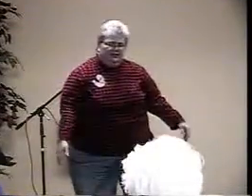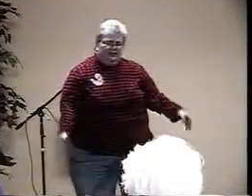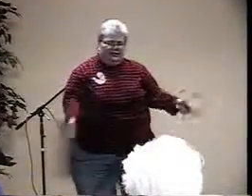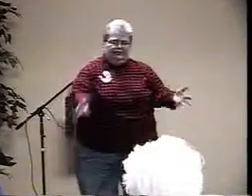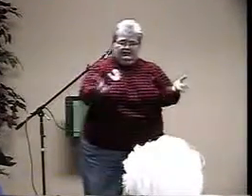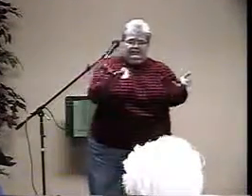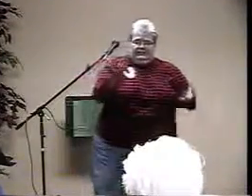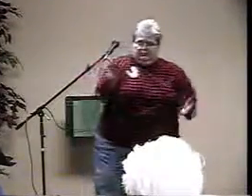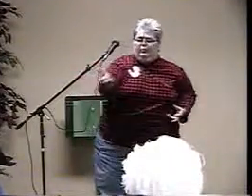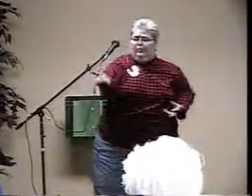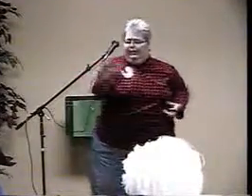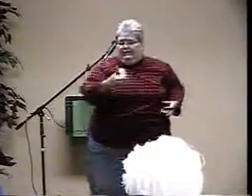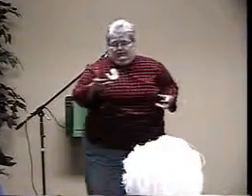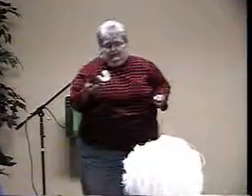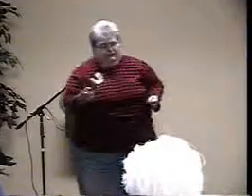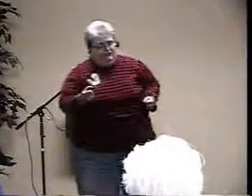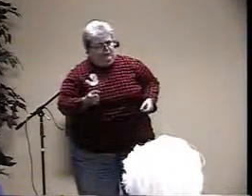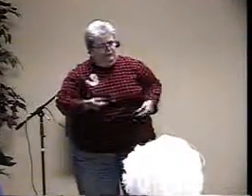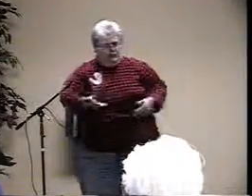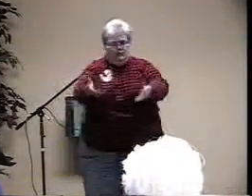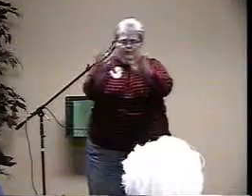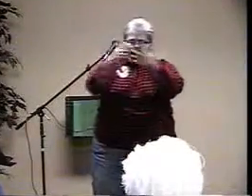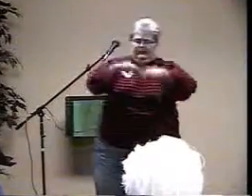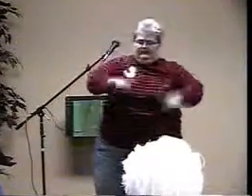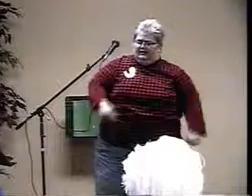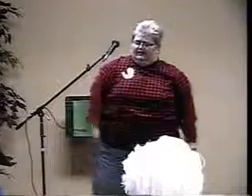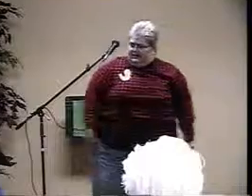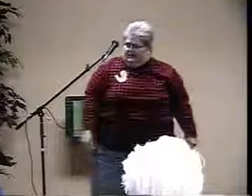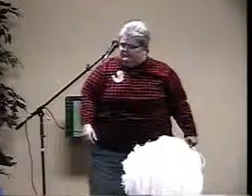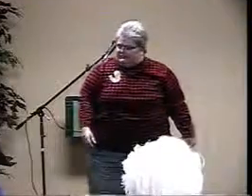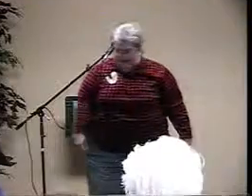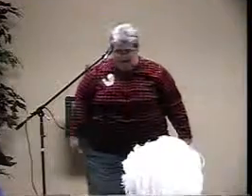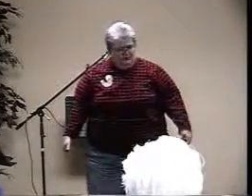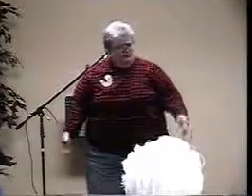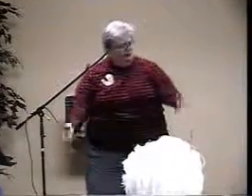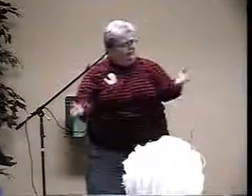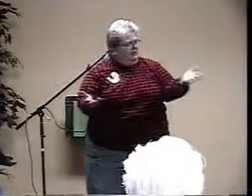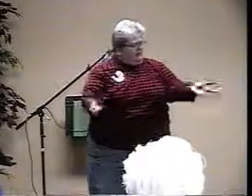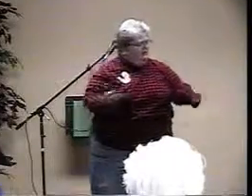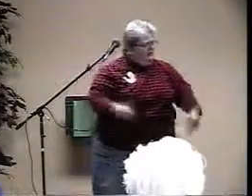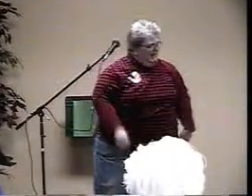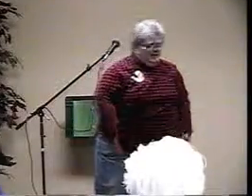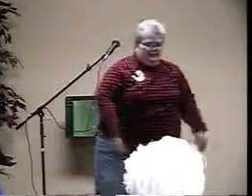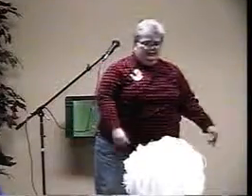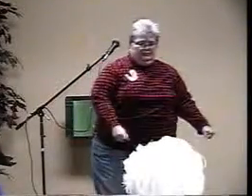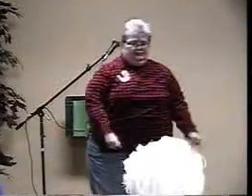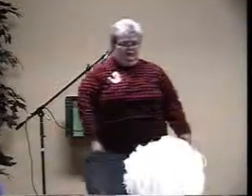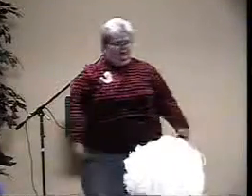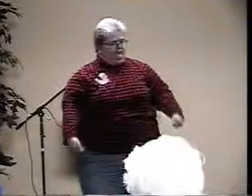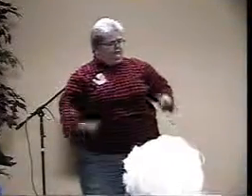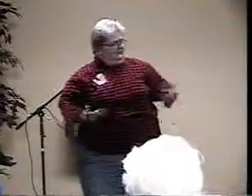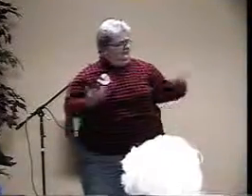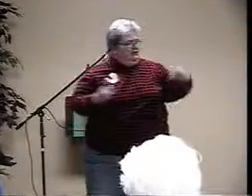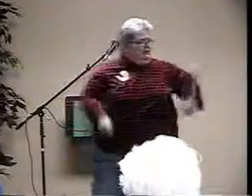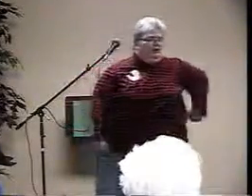this all about? And Po' Boy, he said, well, I don't want to pay $10,000 for a boiled egg. And Barkeep said,